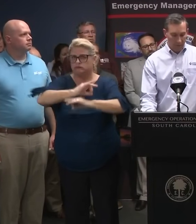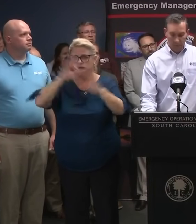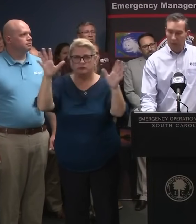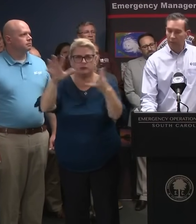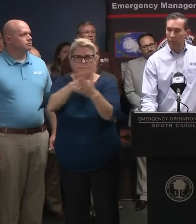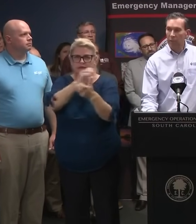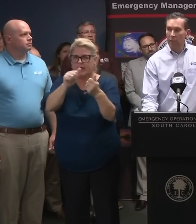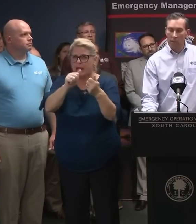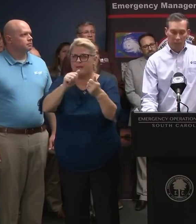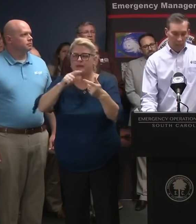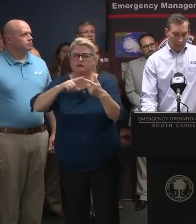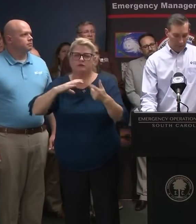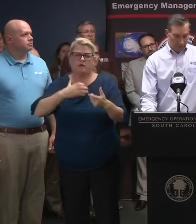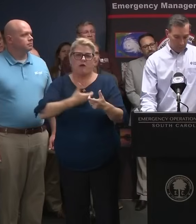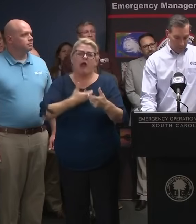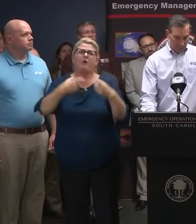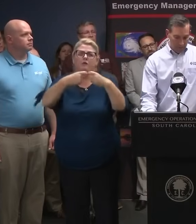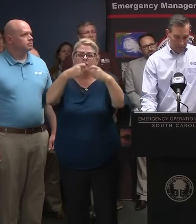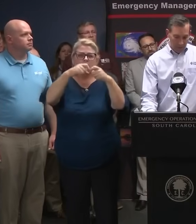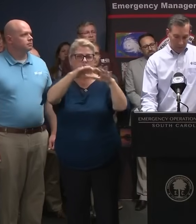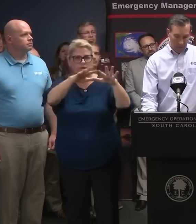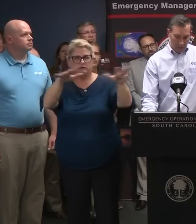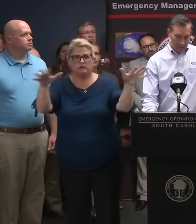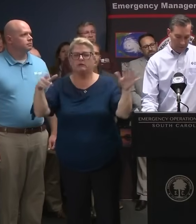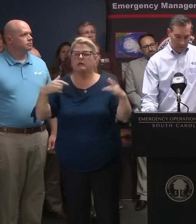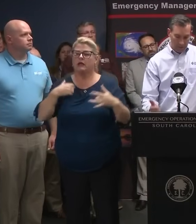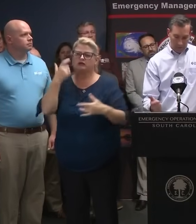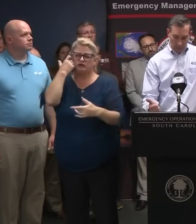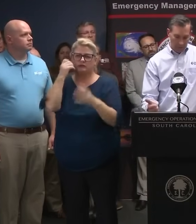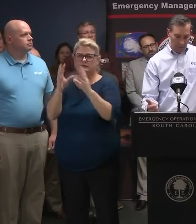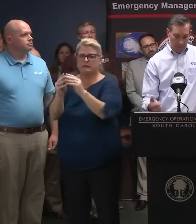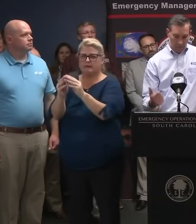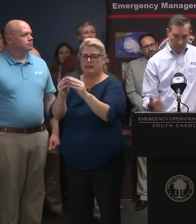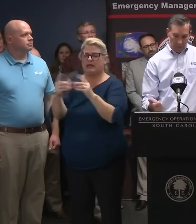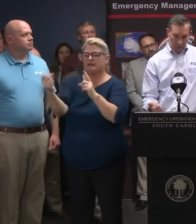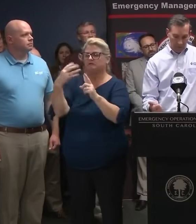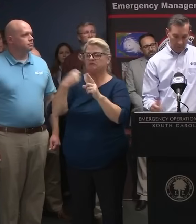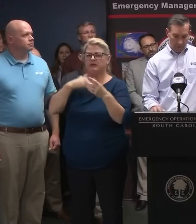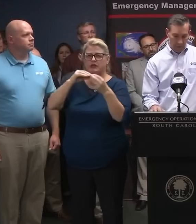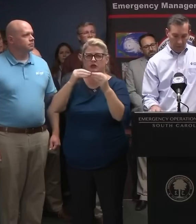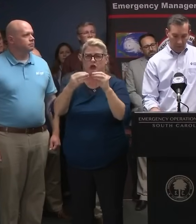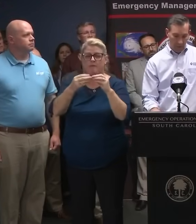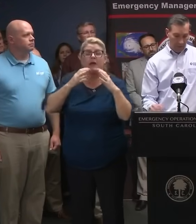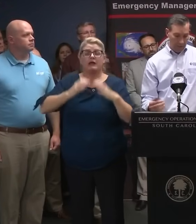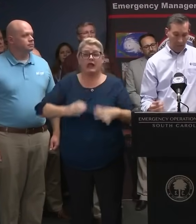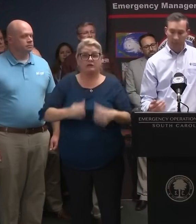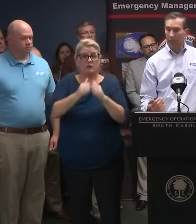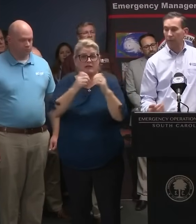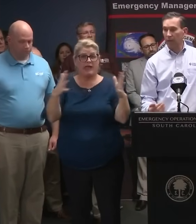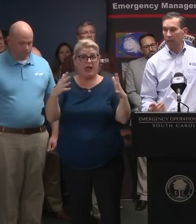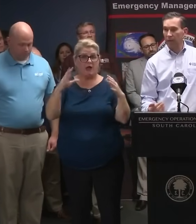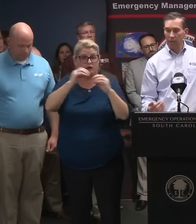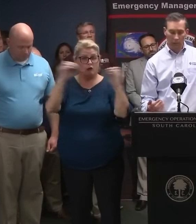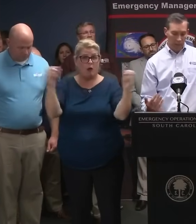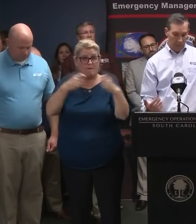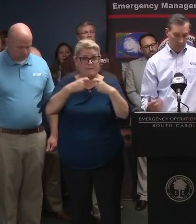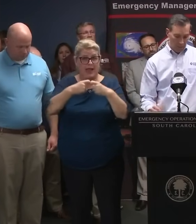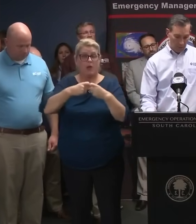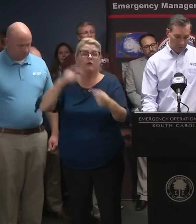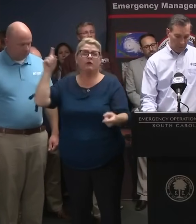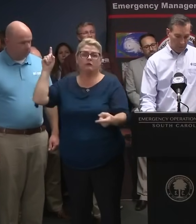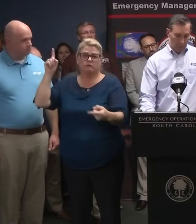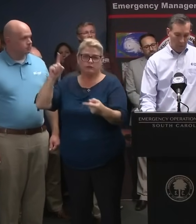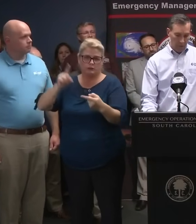to our infrastructure. I just had a briefing on that progress and some numbers for you. The number of customers without power continues to come down,